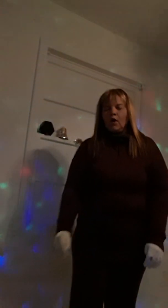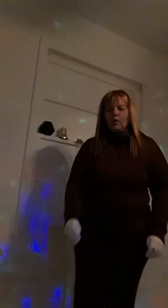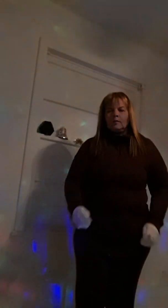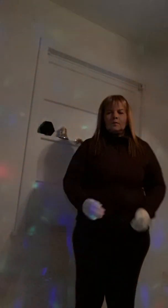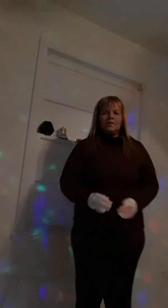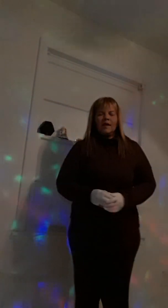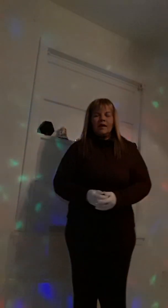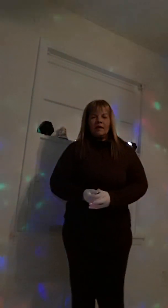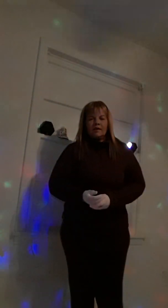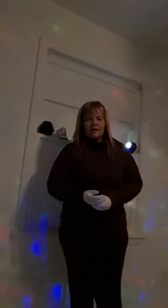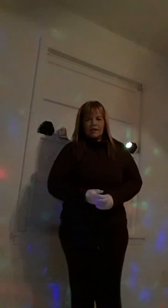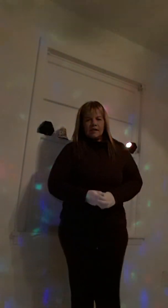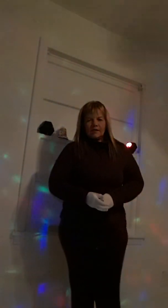Hello, this is